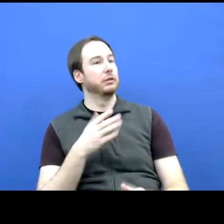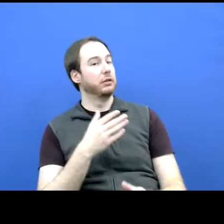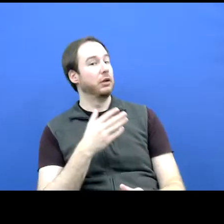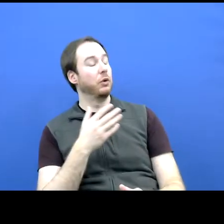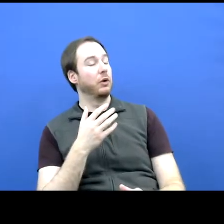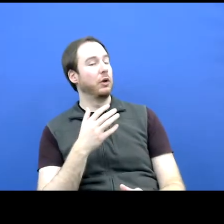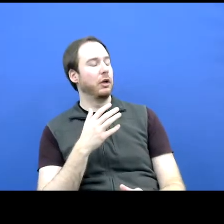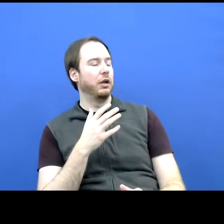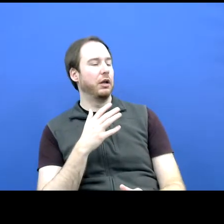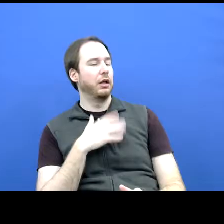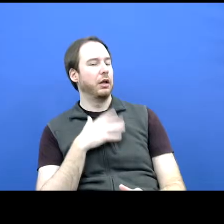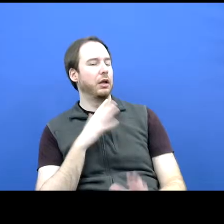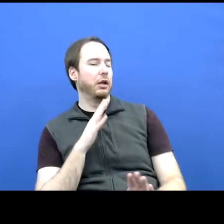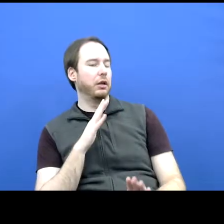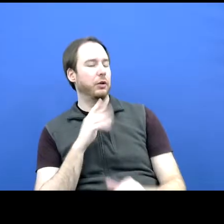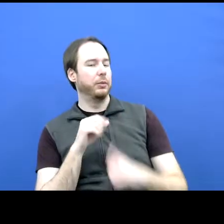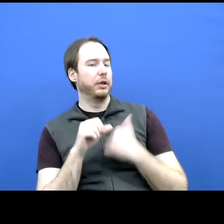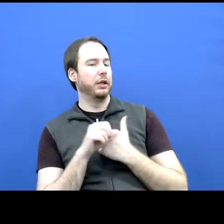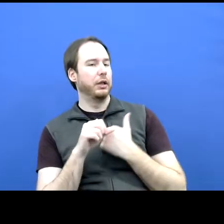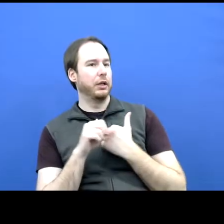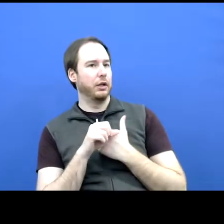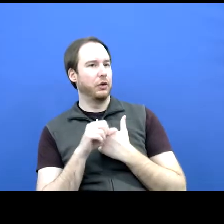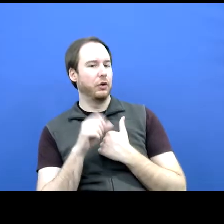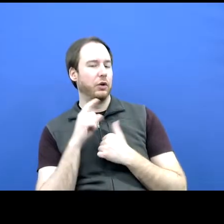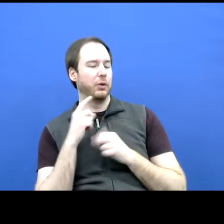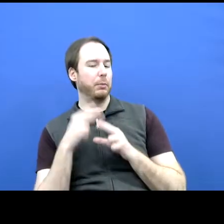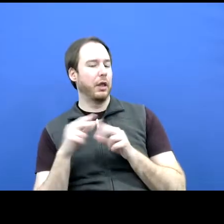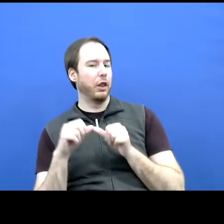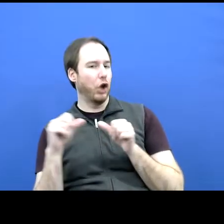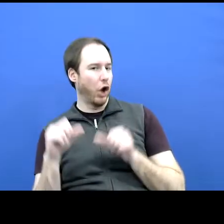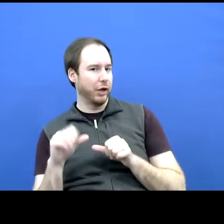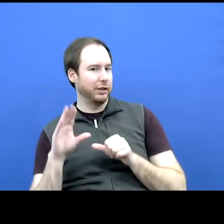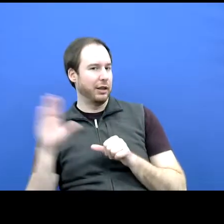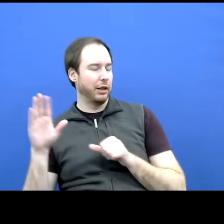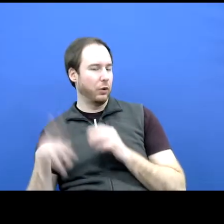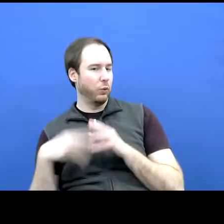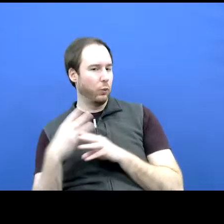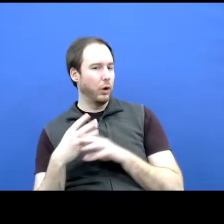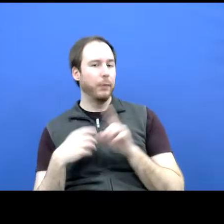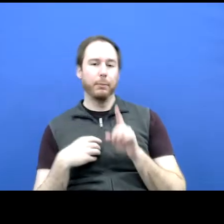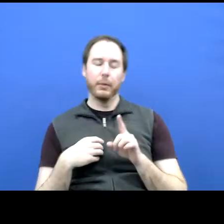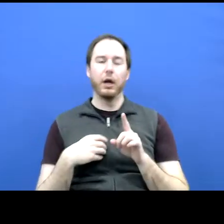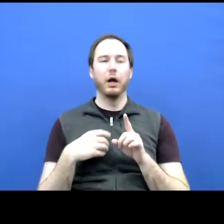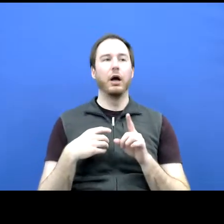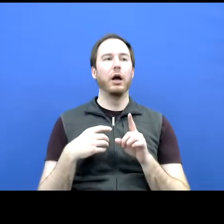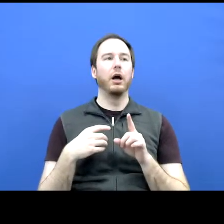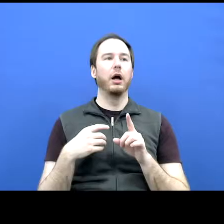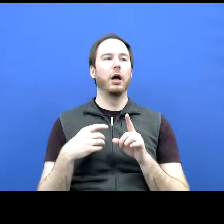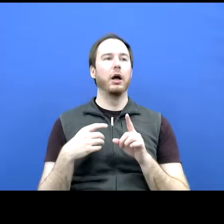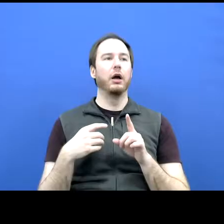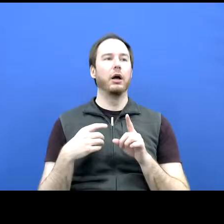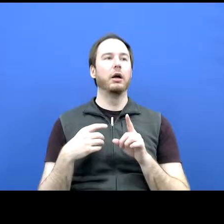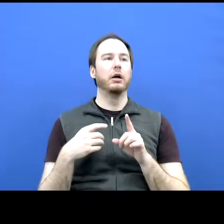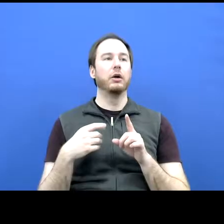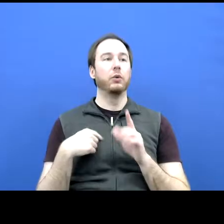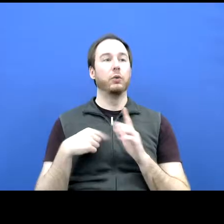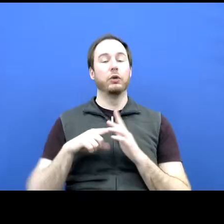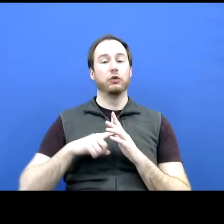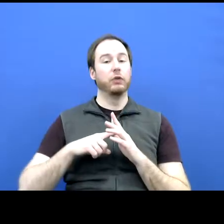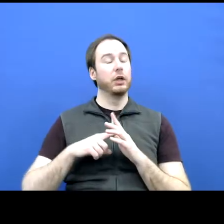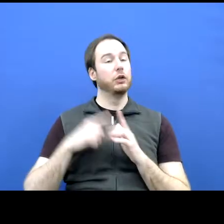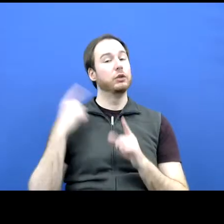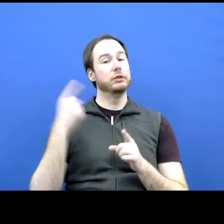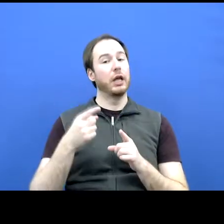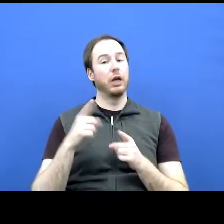gonna get a little dangerous because I'm going through that's cool. But that a lot, it was, original intent was